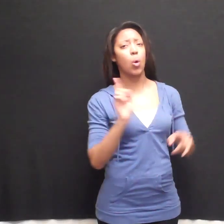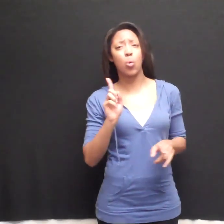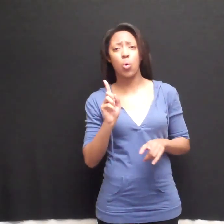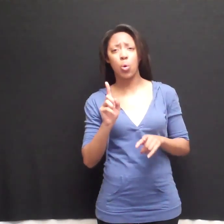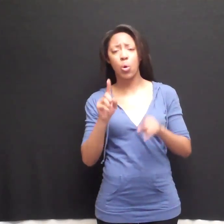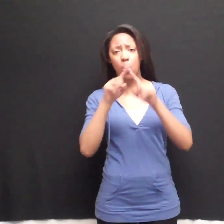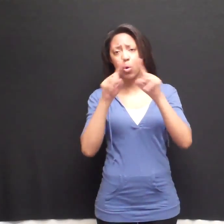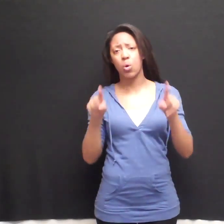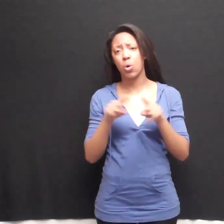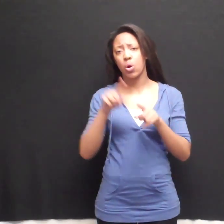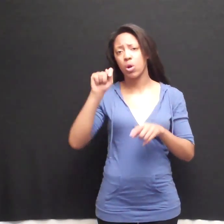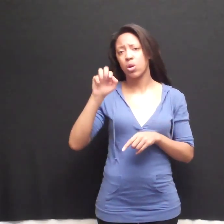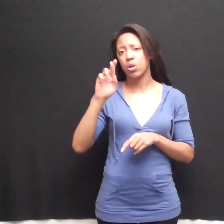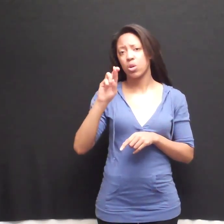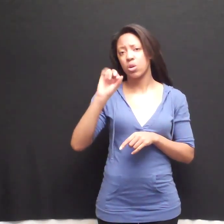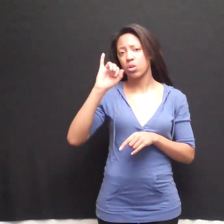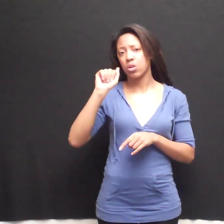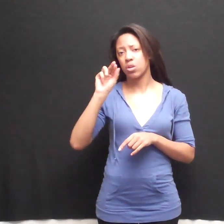the heart of Greenwich Village.